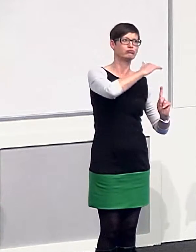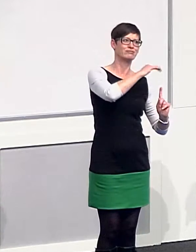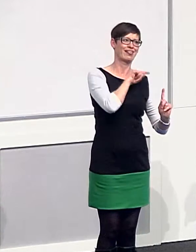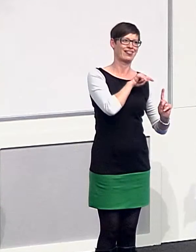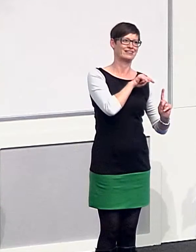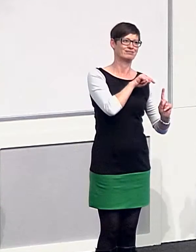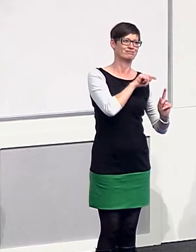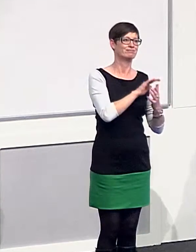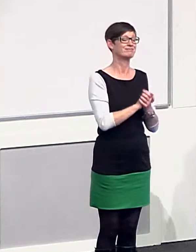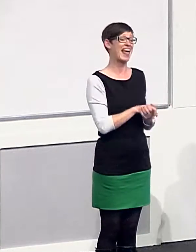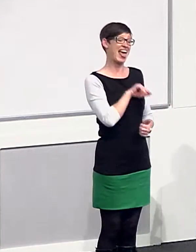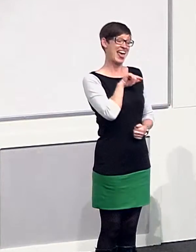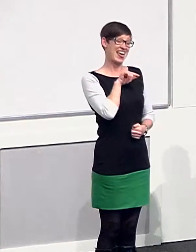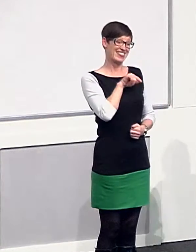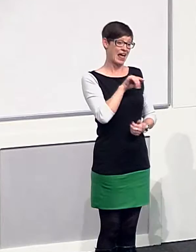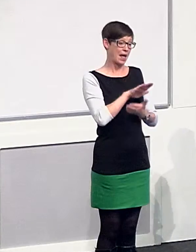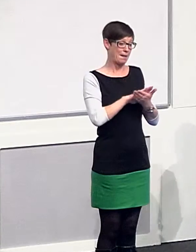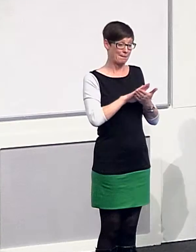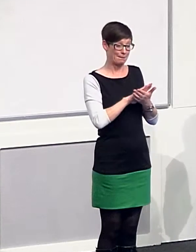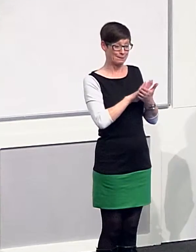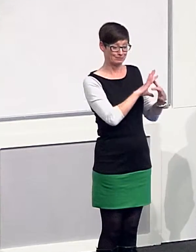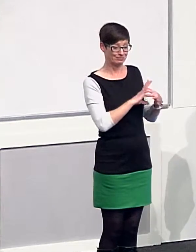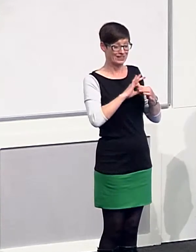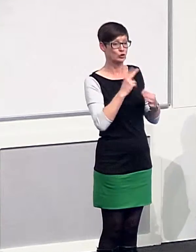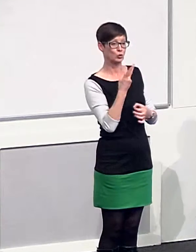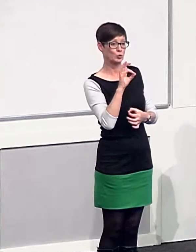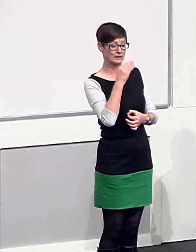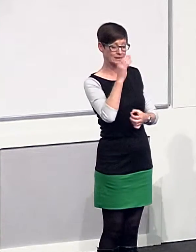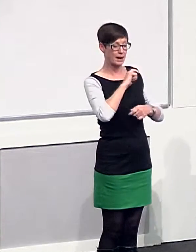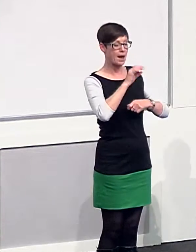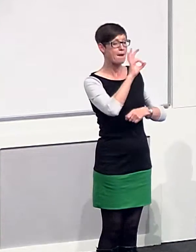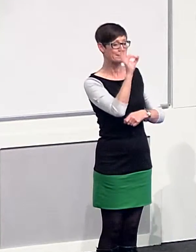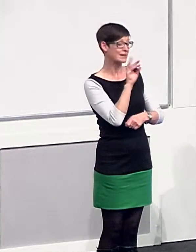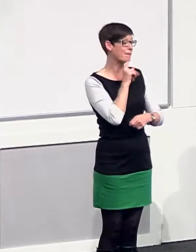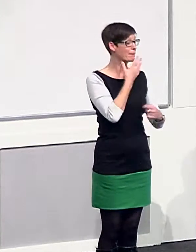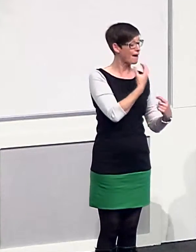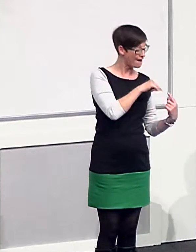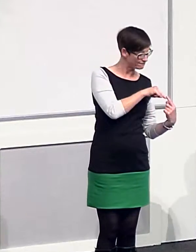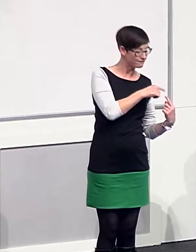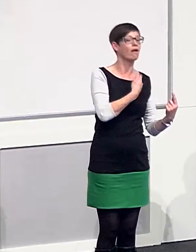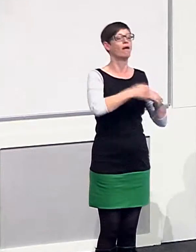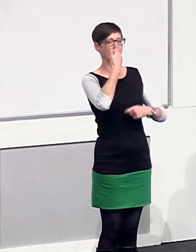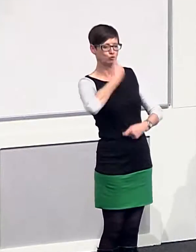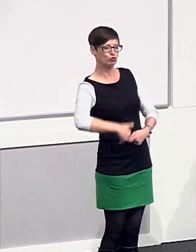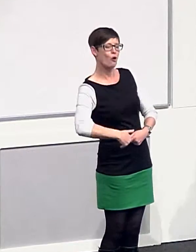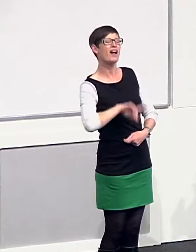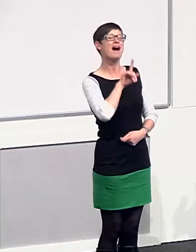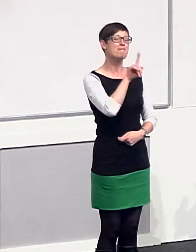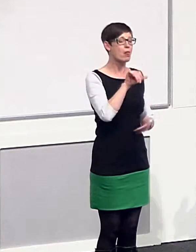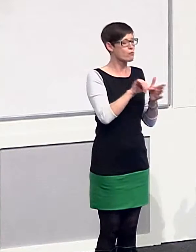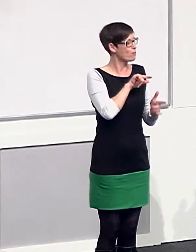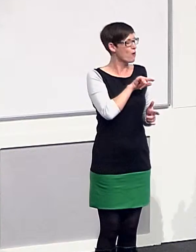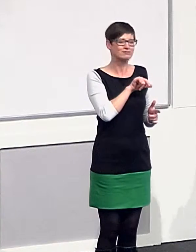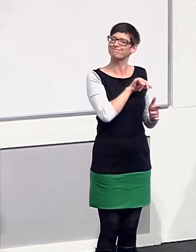Atrial fibrillation causes 20% of strokes, and the problem with it is that it's very often undiagnosed. So